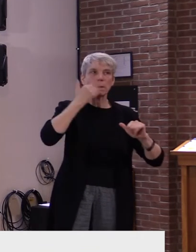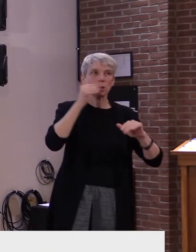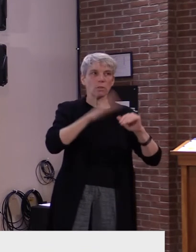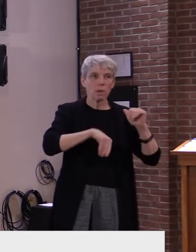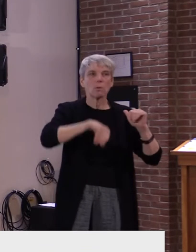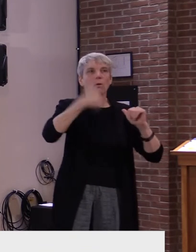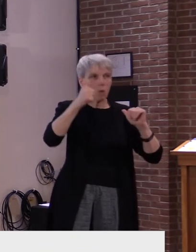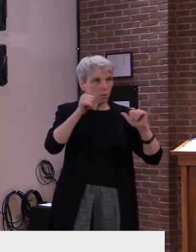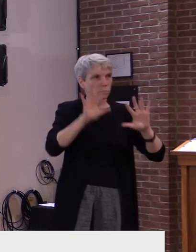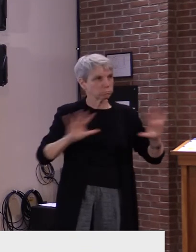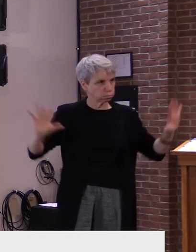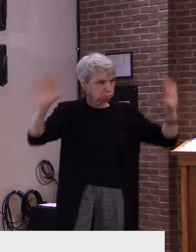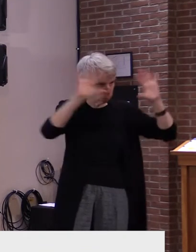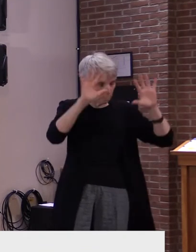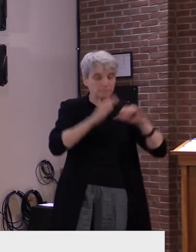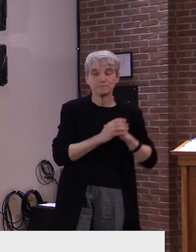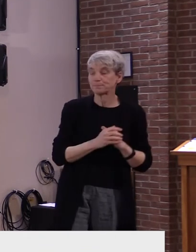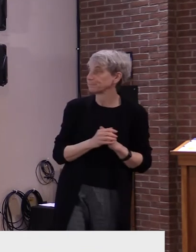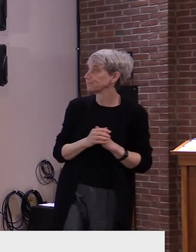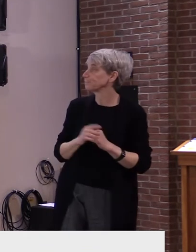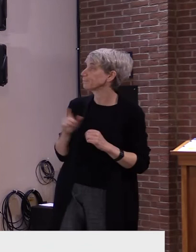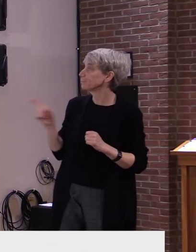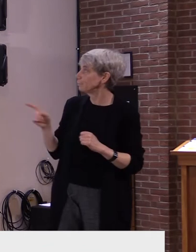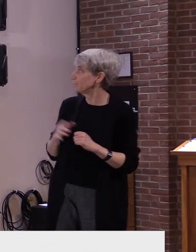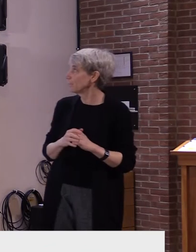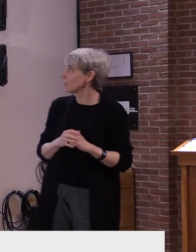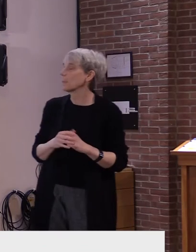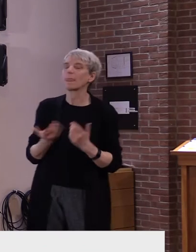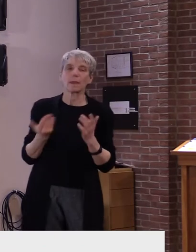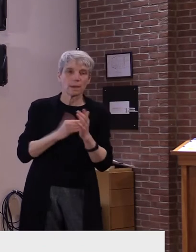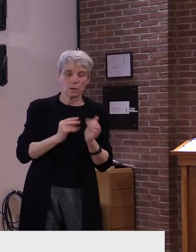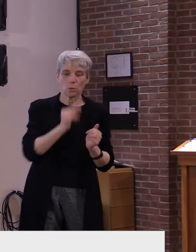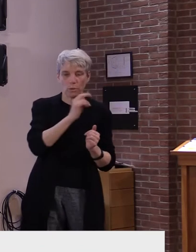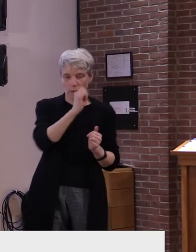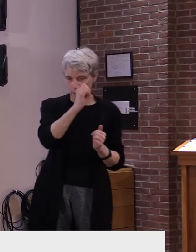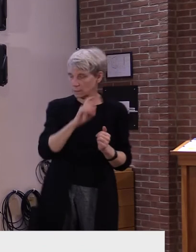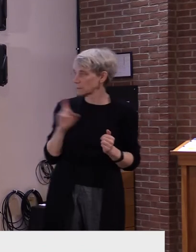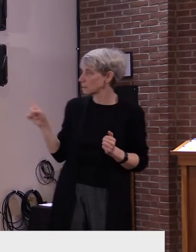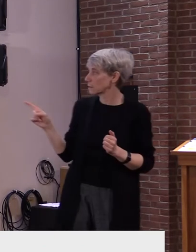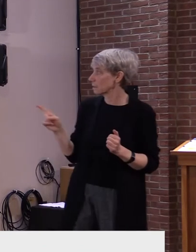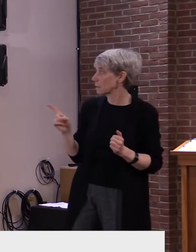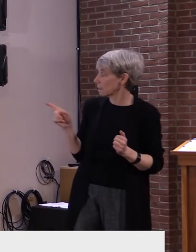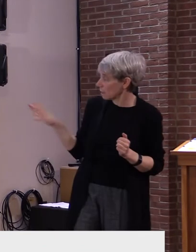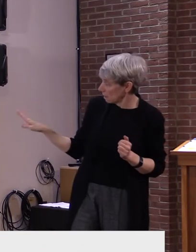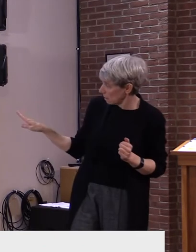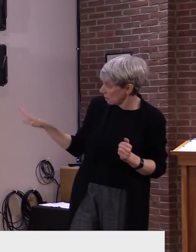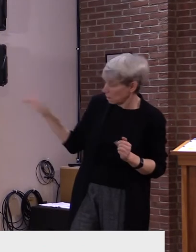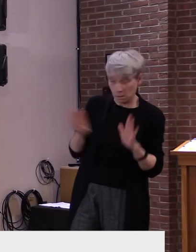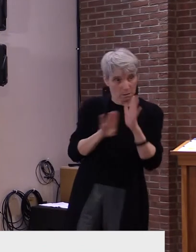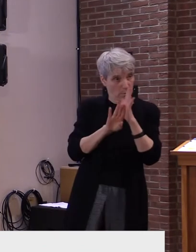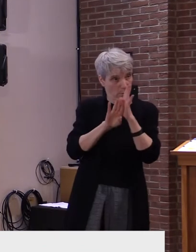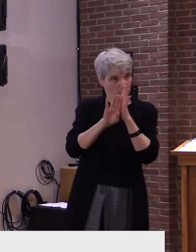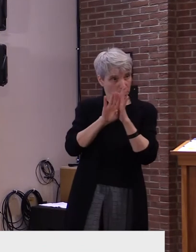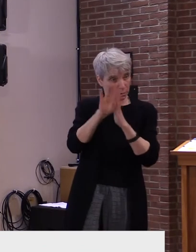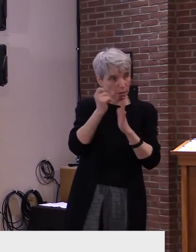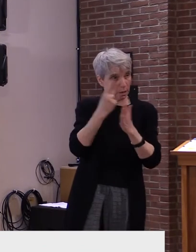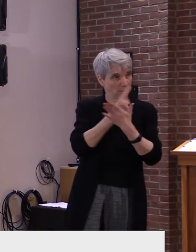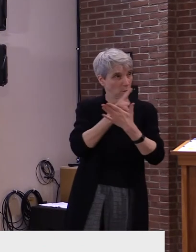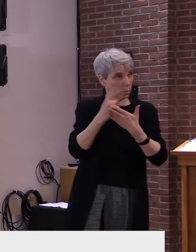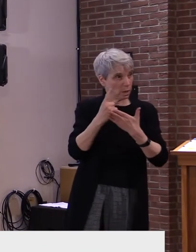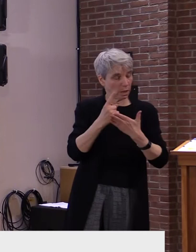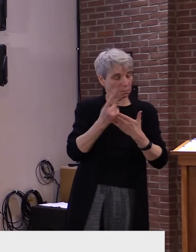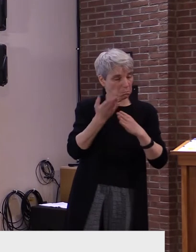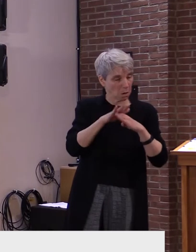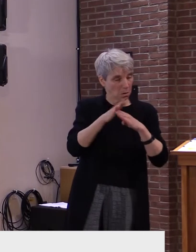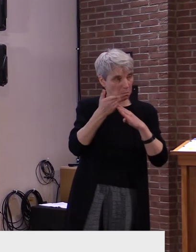you'll see that the region over time again we're seeing cases go up they've been going up for now 11 straight weeks i also see in the last three weeks they